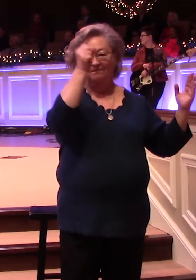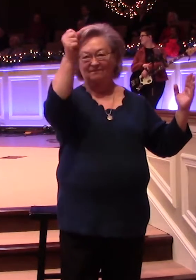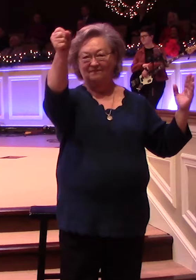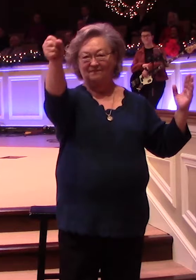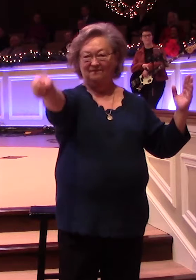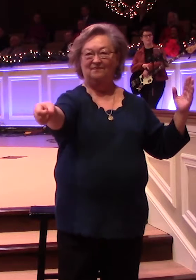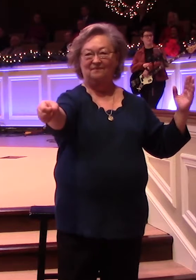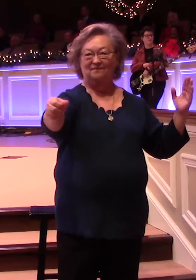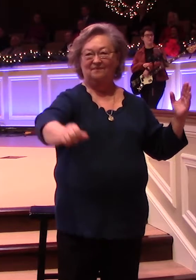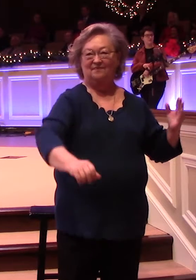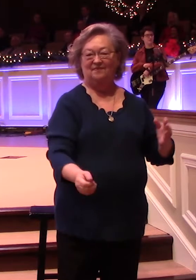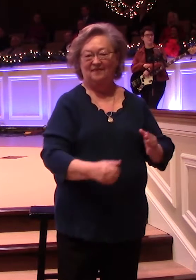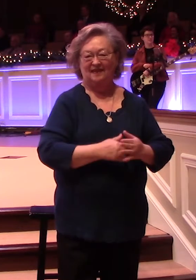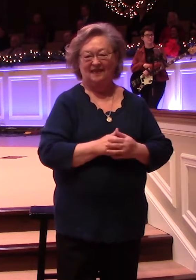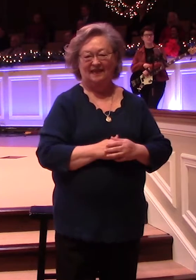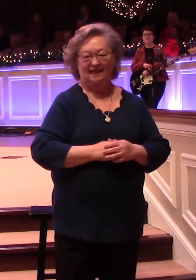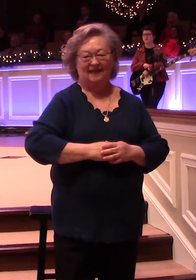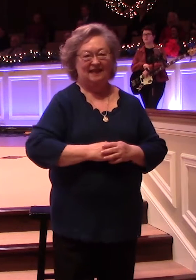Yeah.